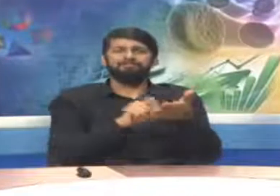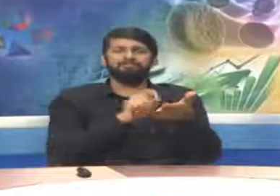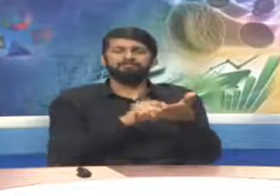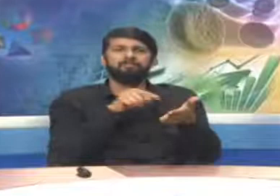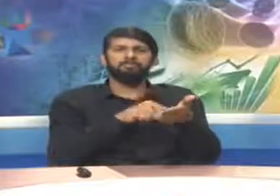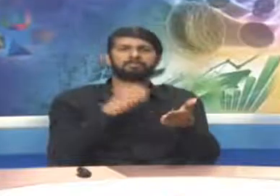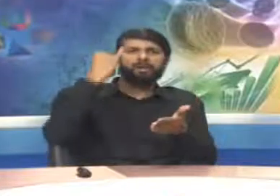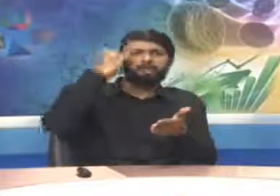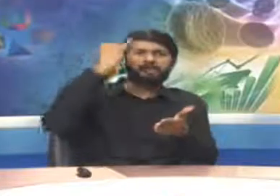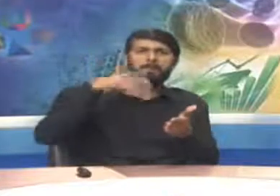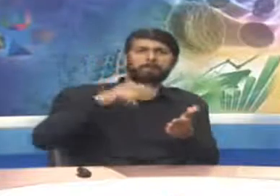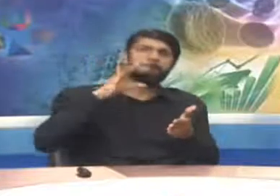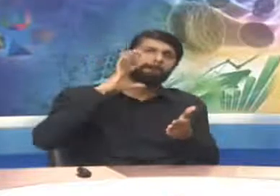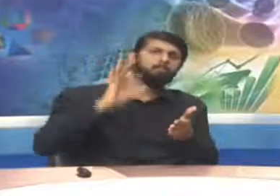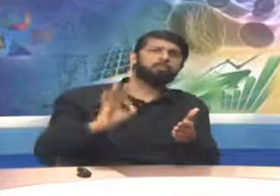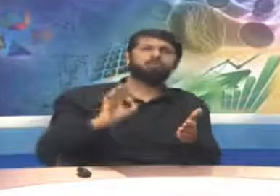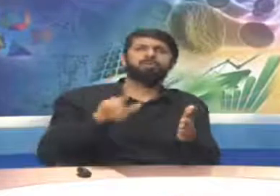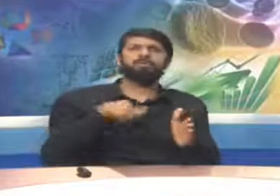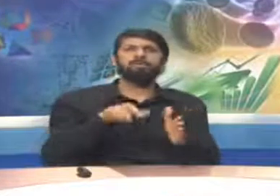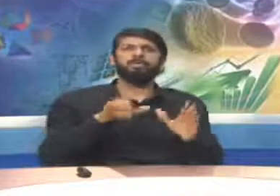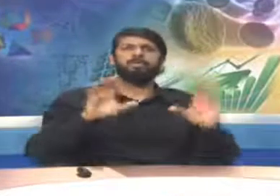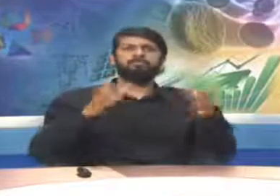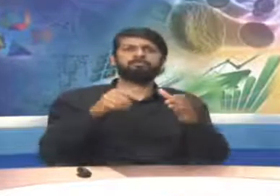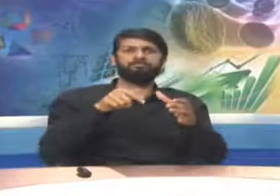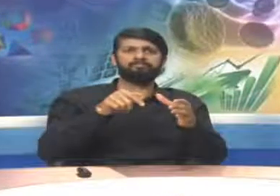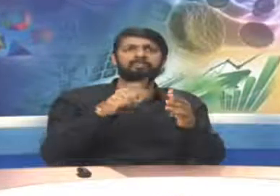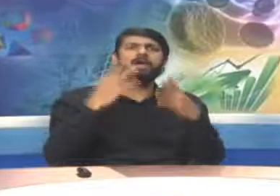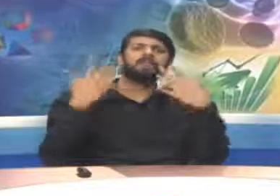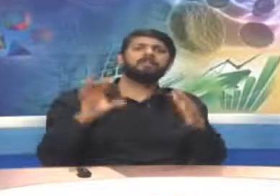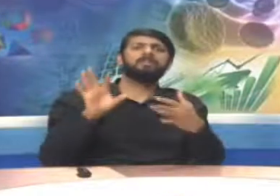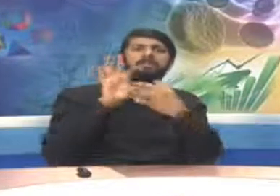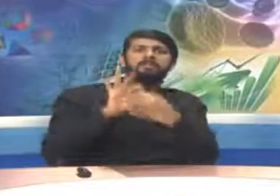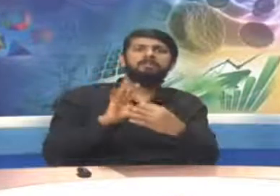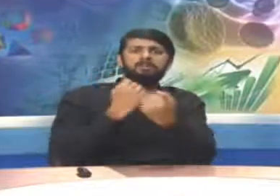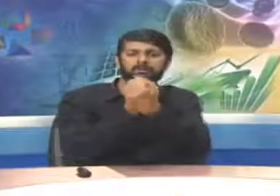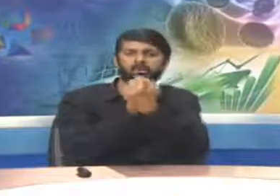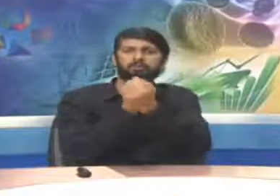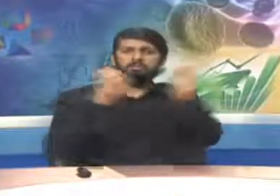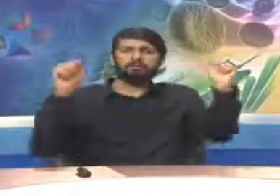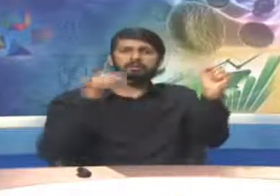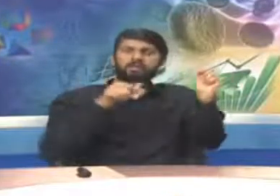as an committed to freedom